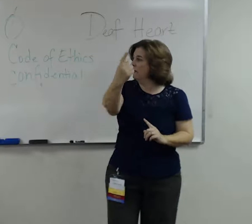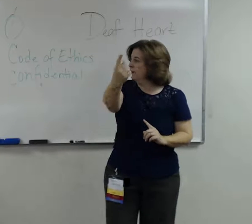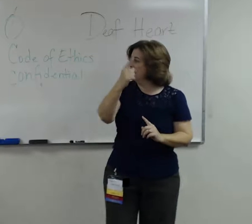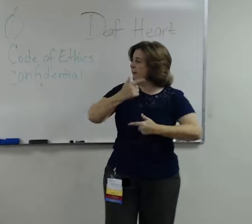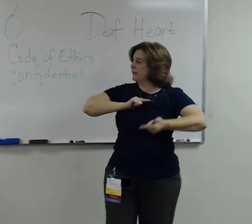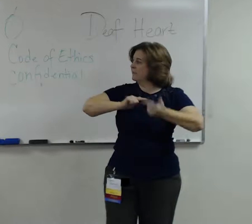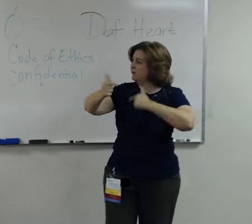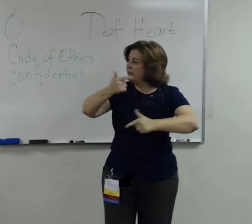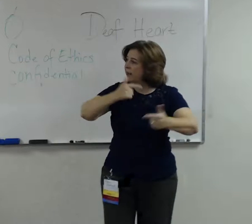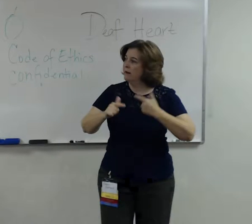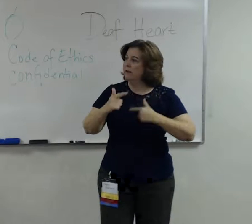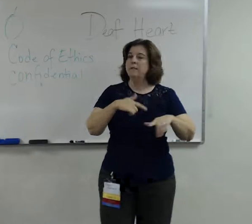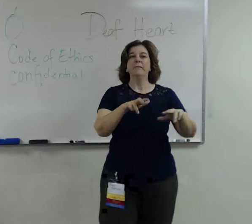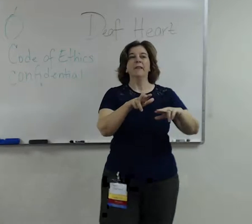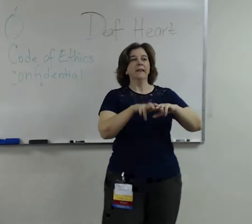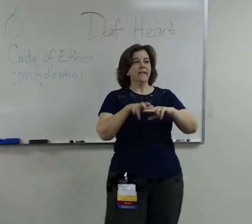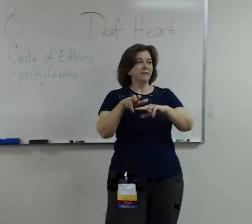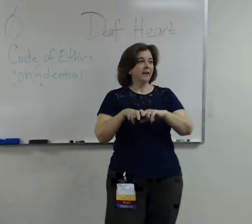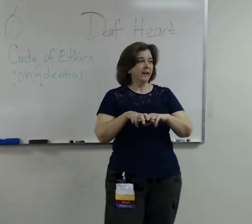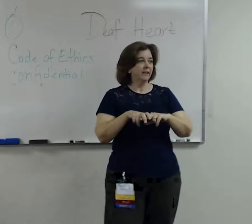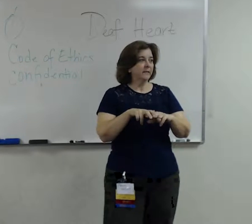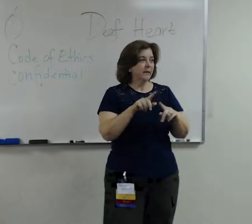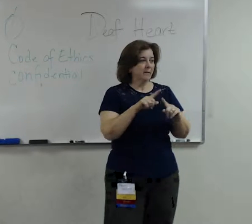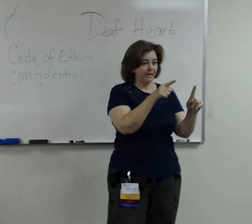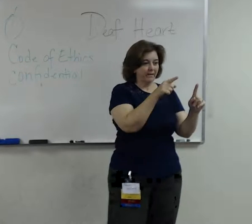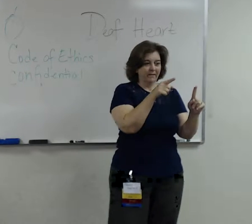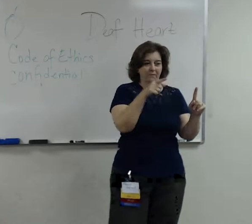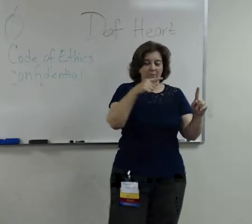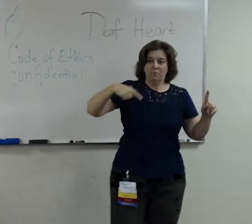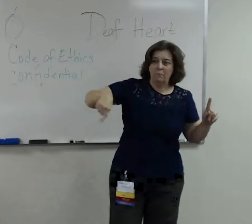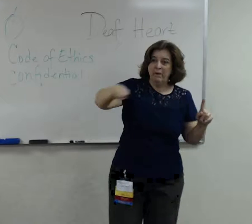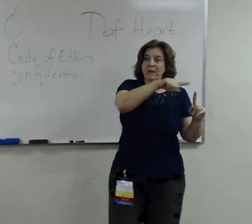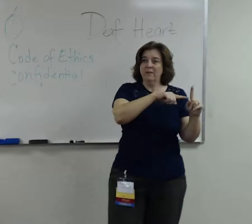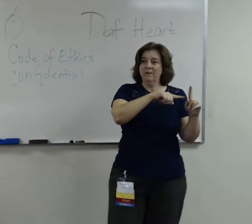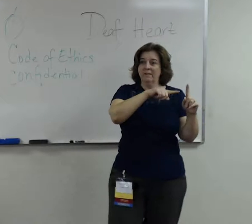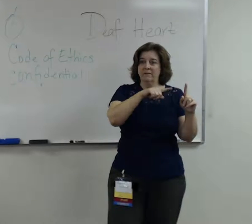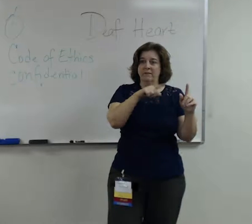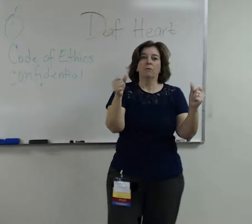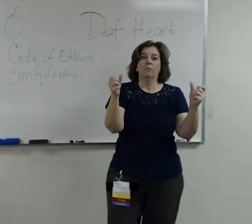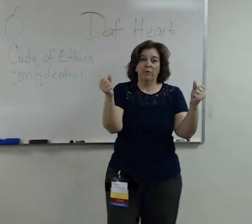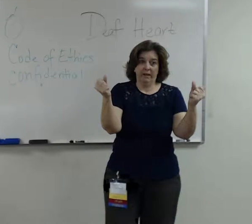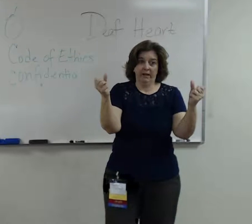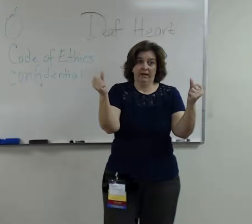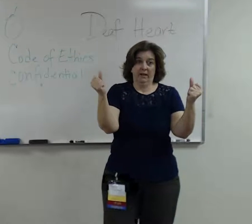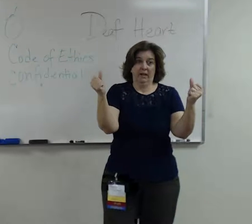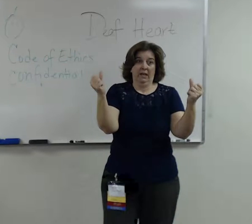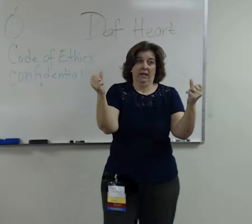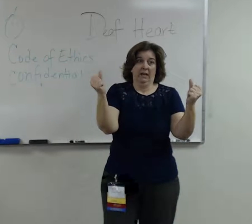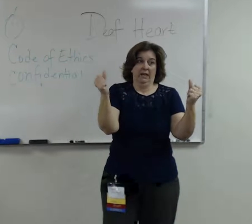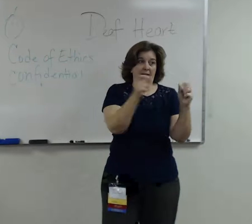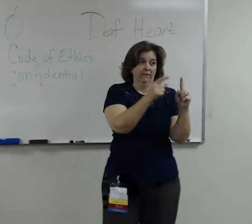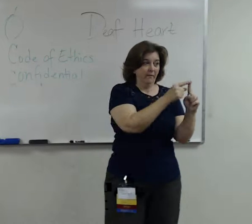and come back, switch out, and they get that chance. But we're working from get